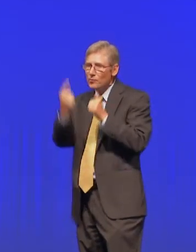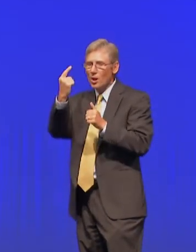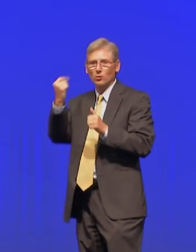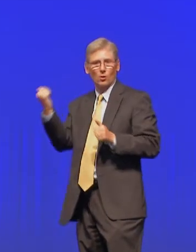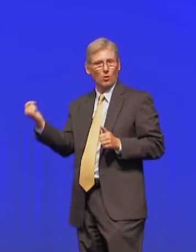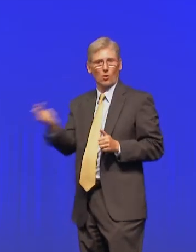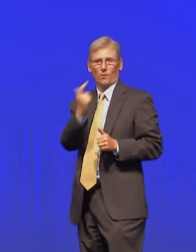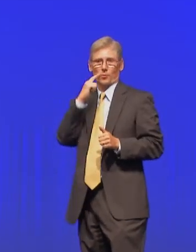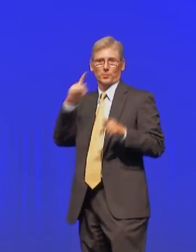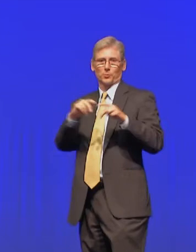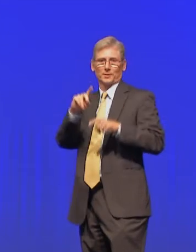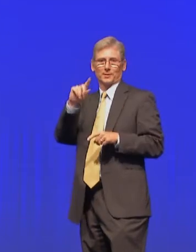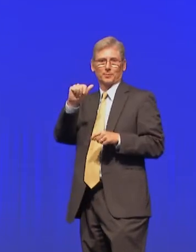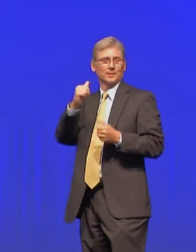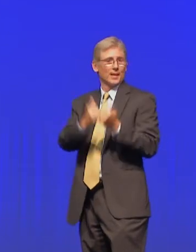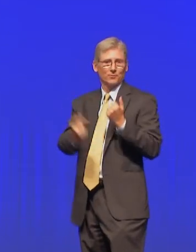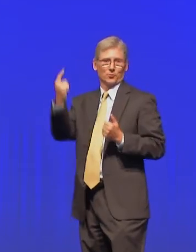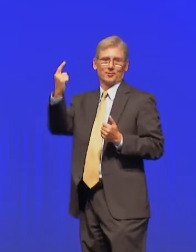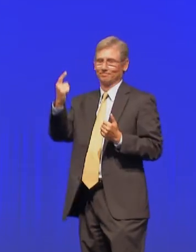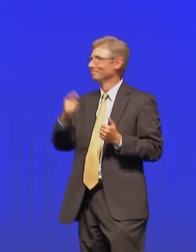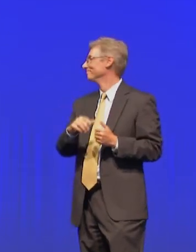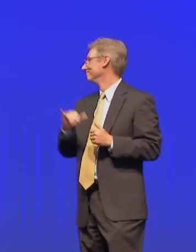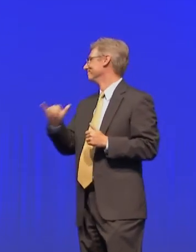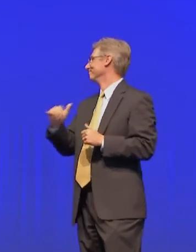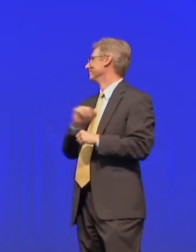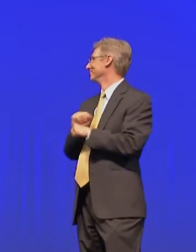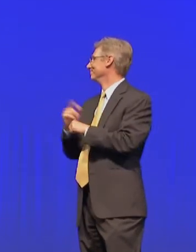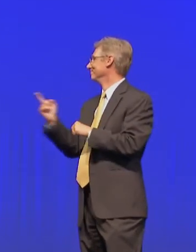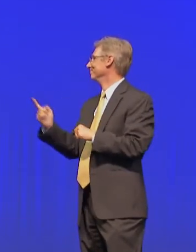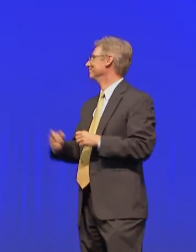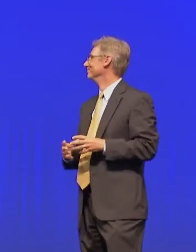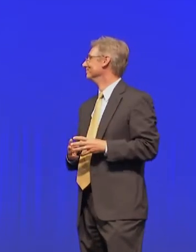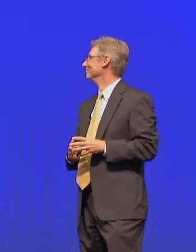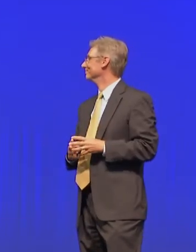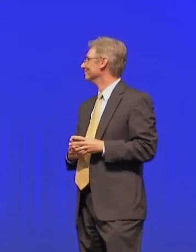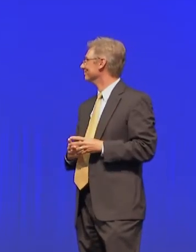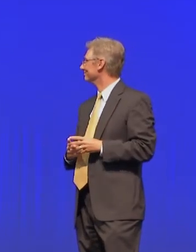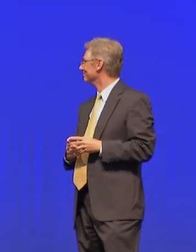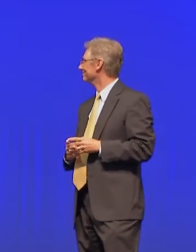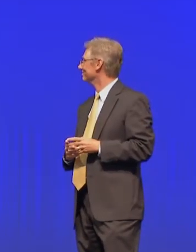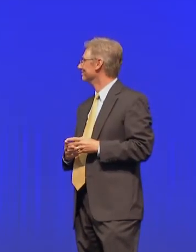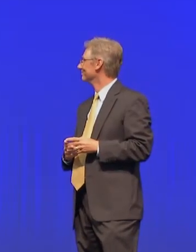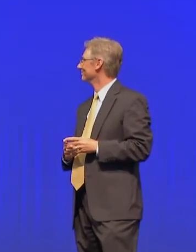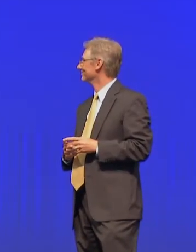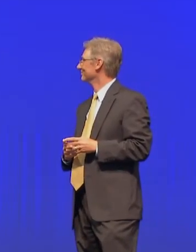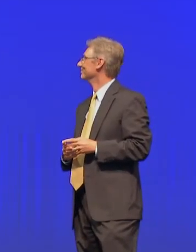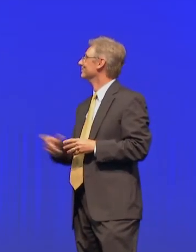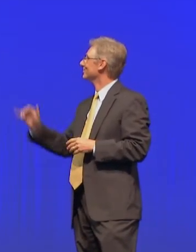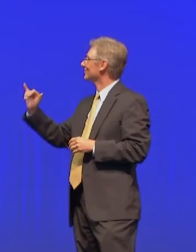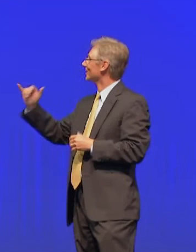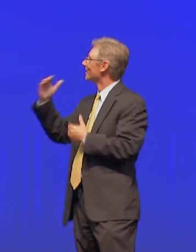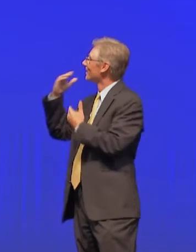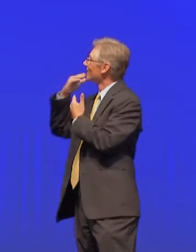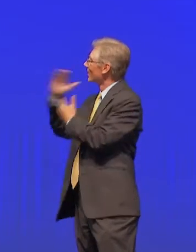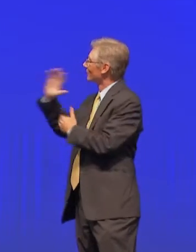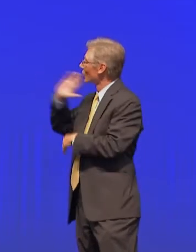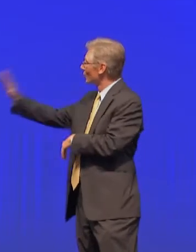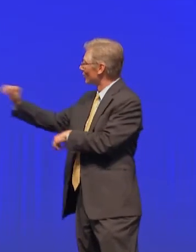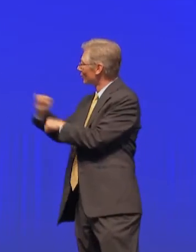be accessible to everyone, including people with disabilities. That's right. Thank you for your work, Greg.